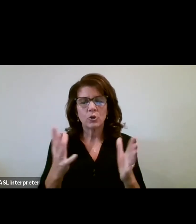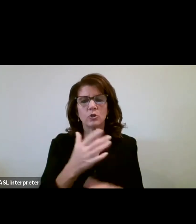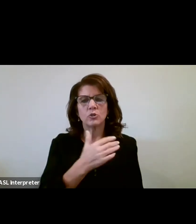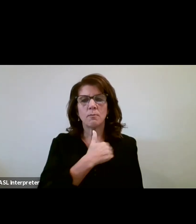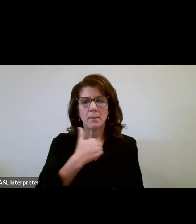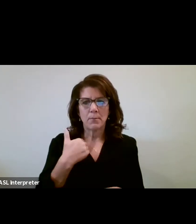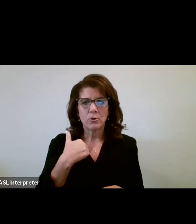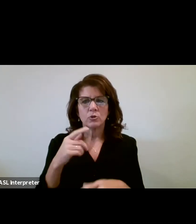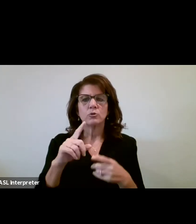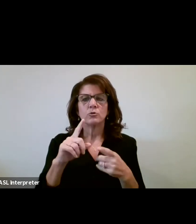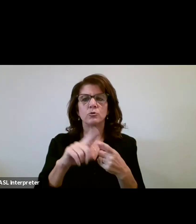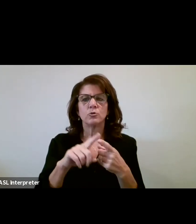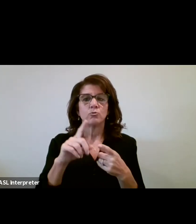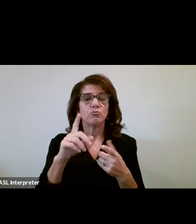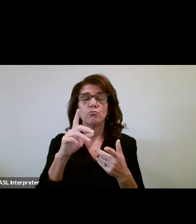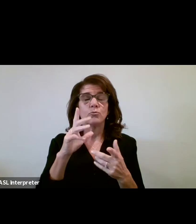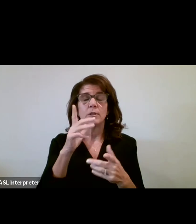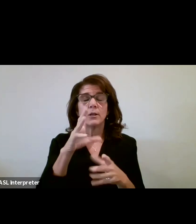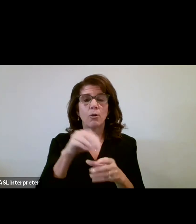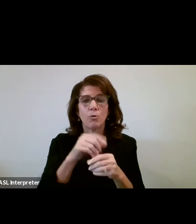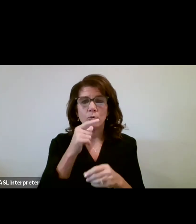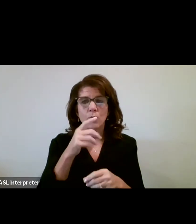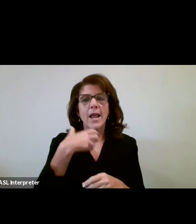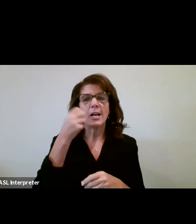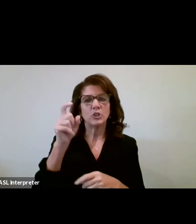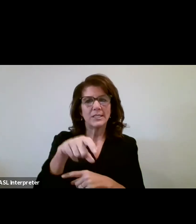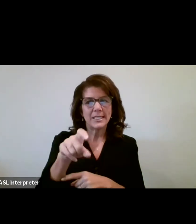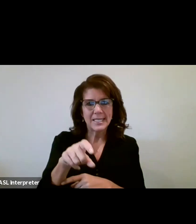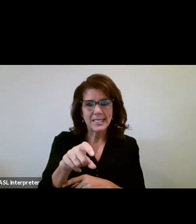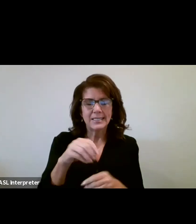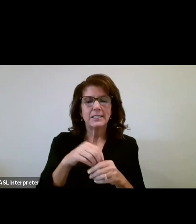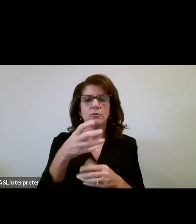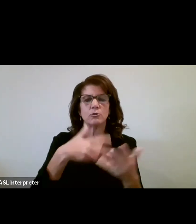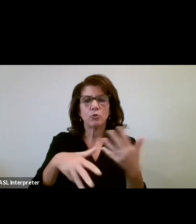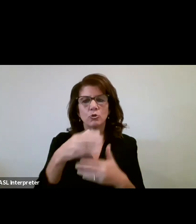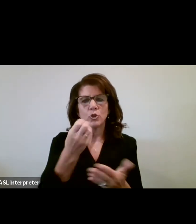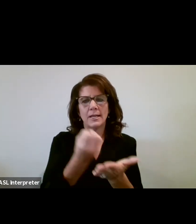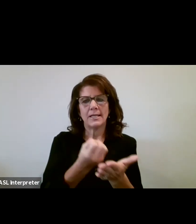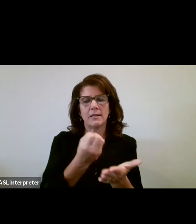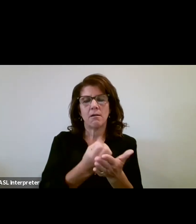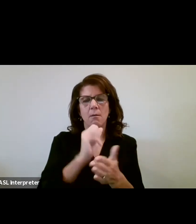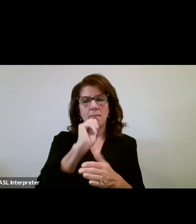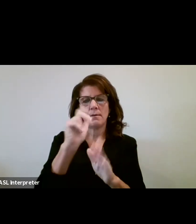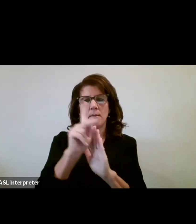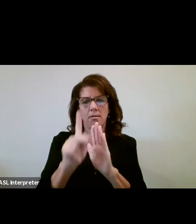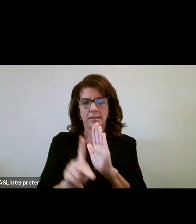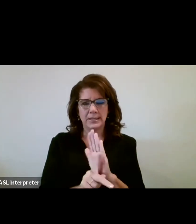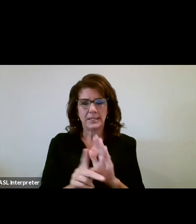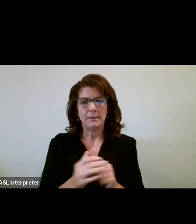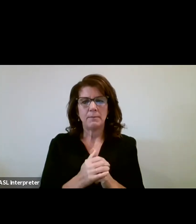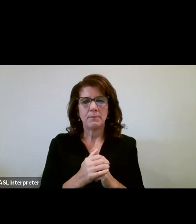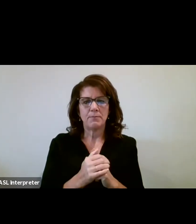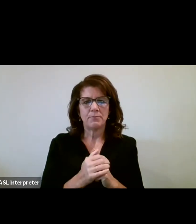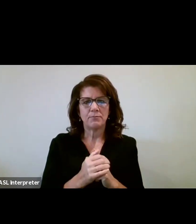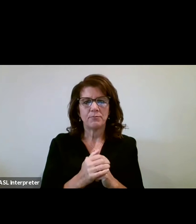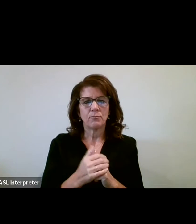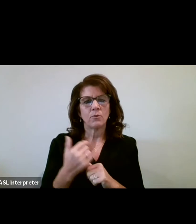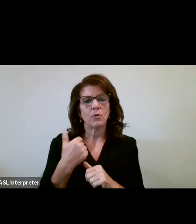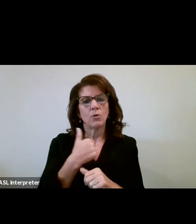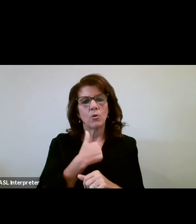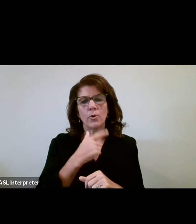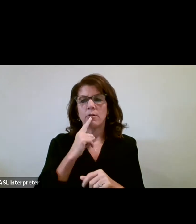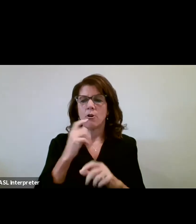states to include aging needs in social and economic policies. We are